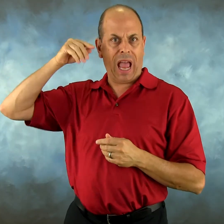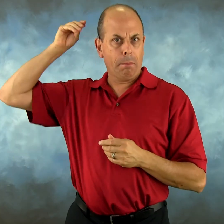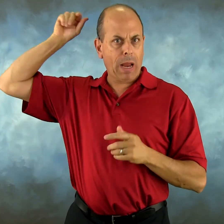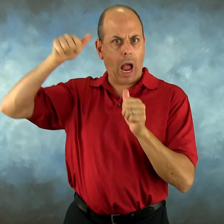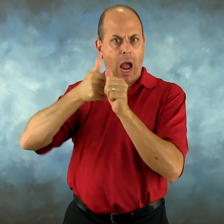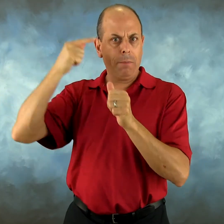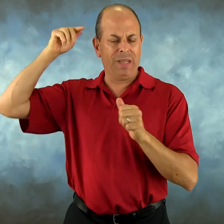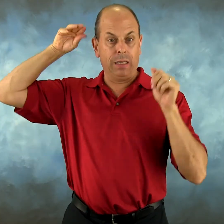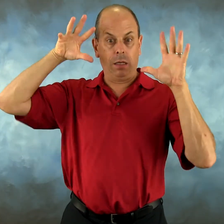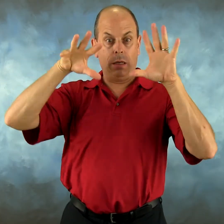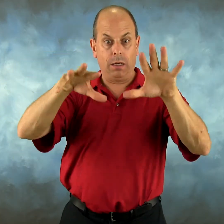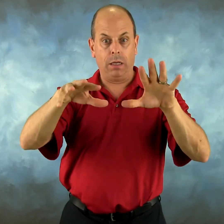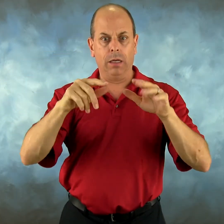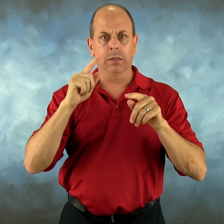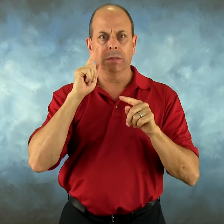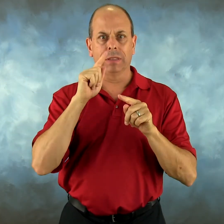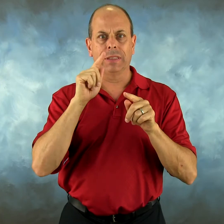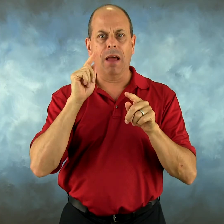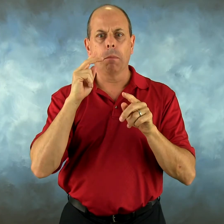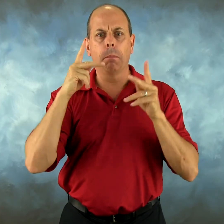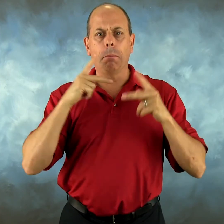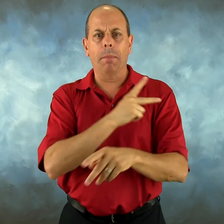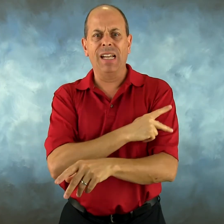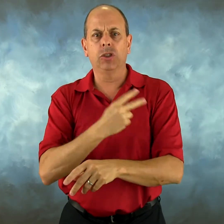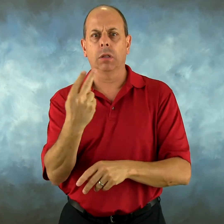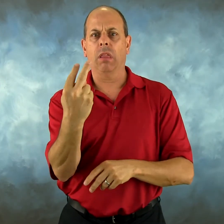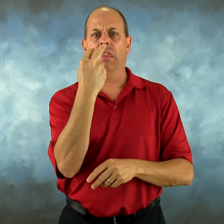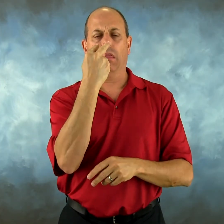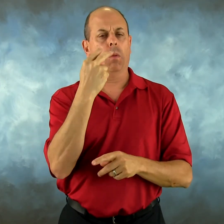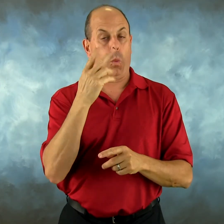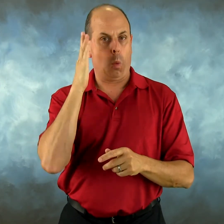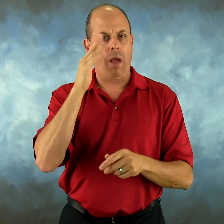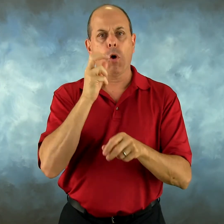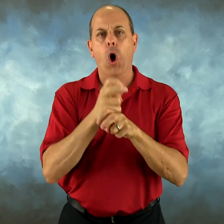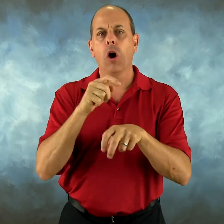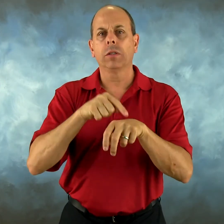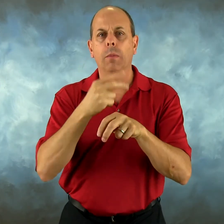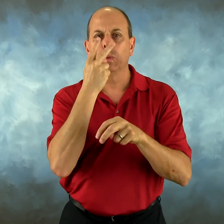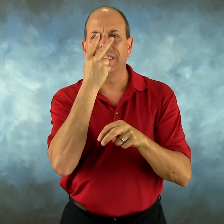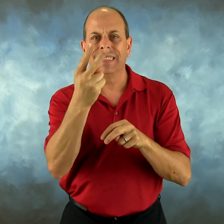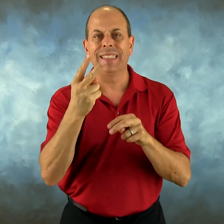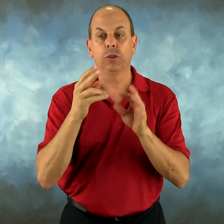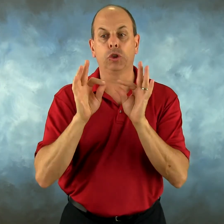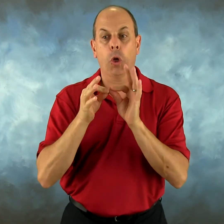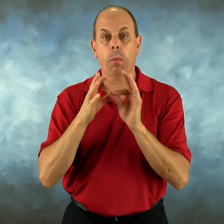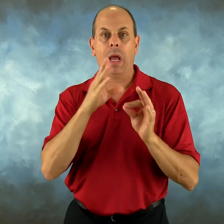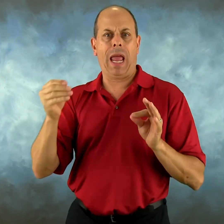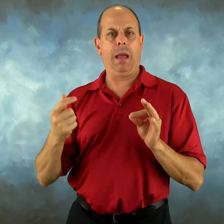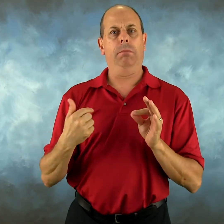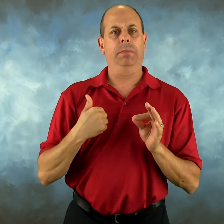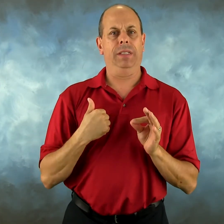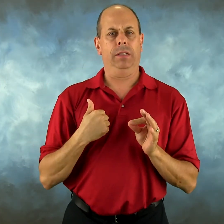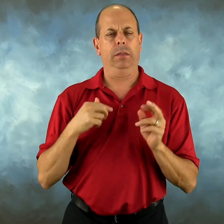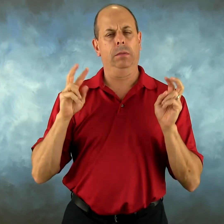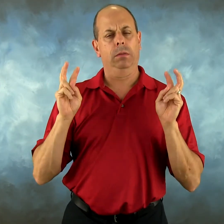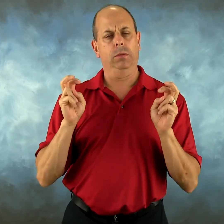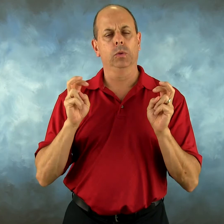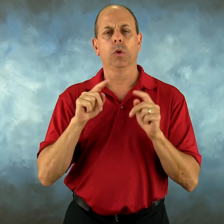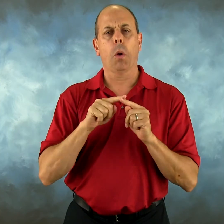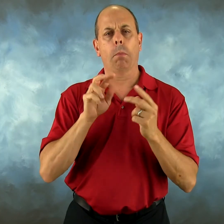provider definitely do not want to have a lighting source behind you because the deaf patient who's looking at you and trying to see the interpreter